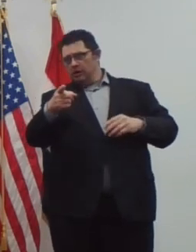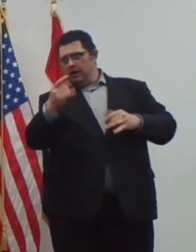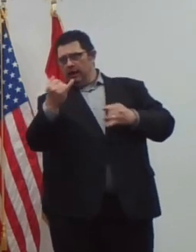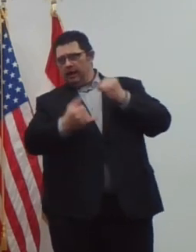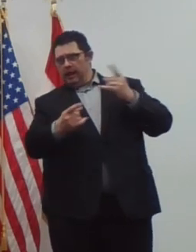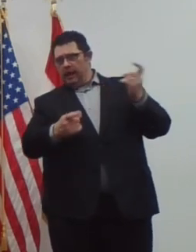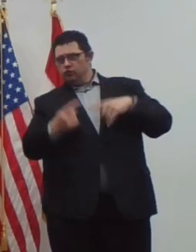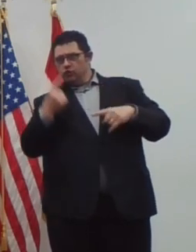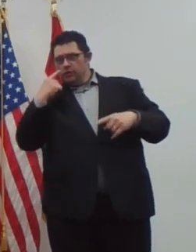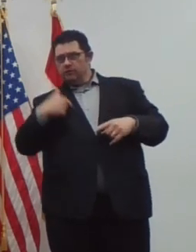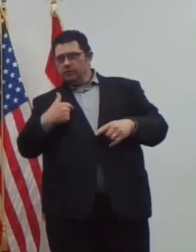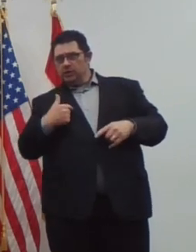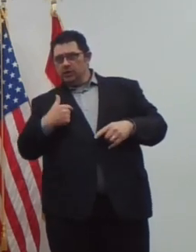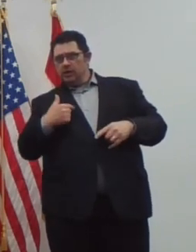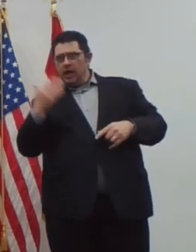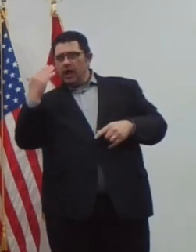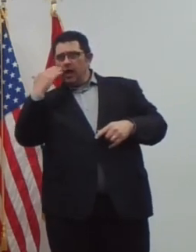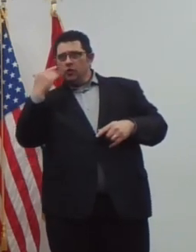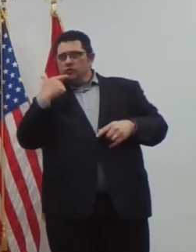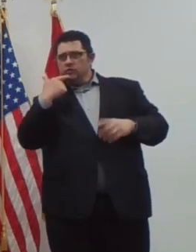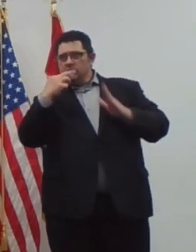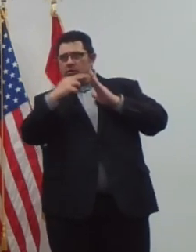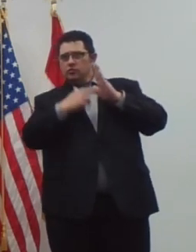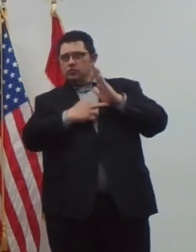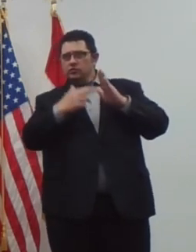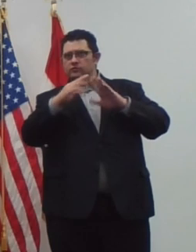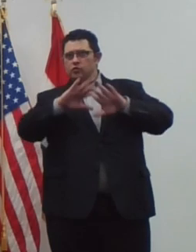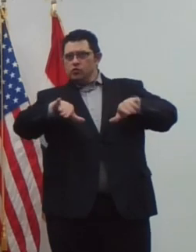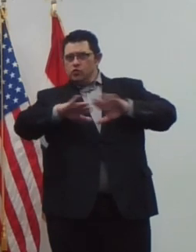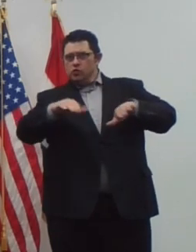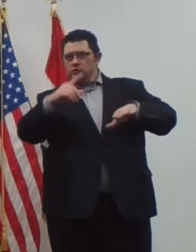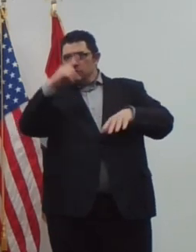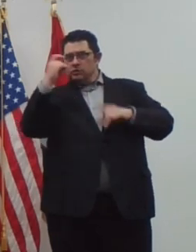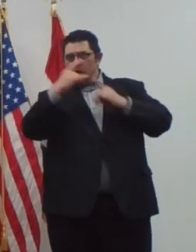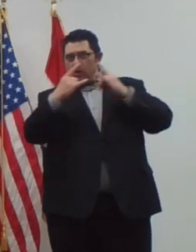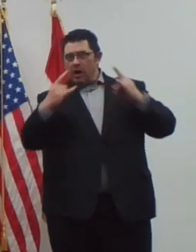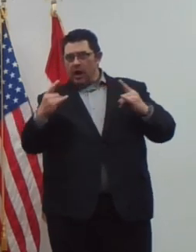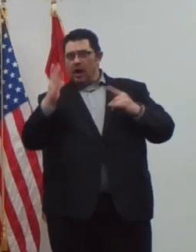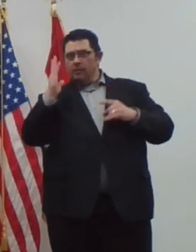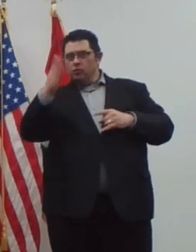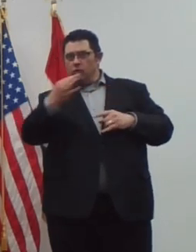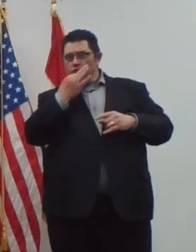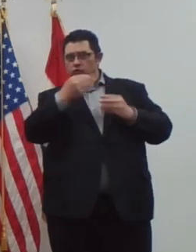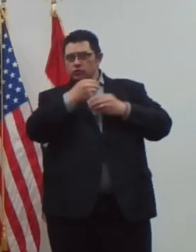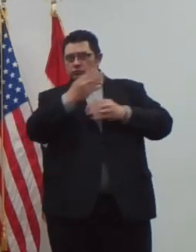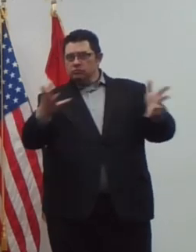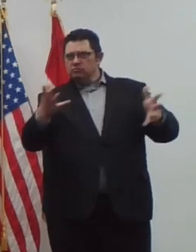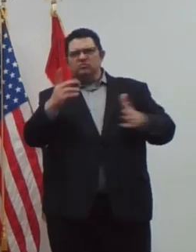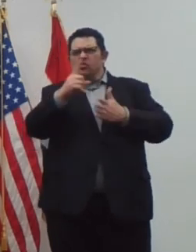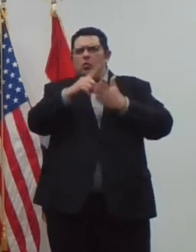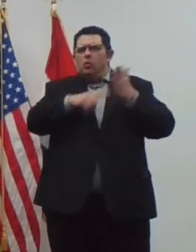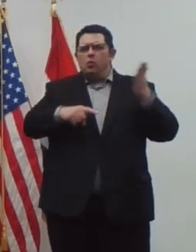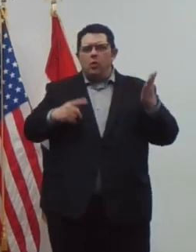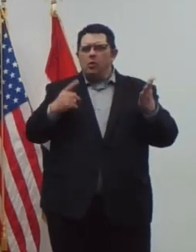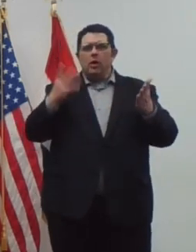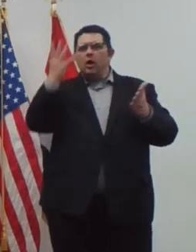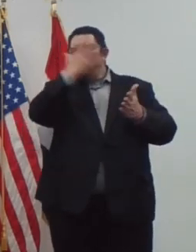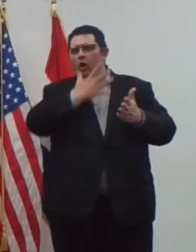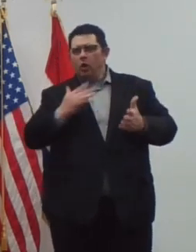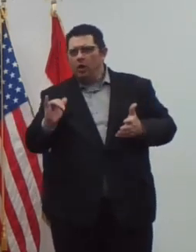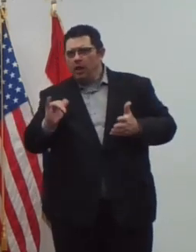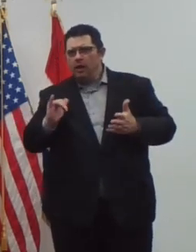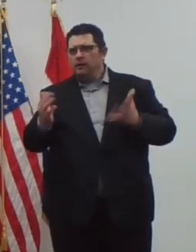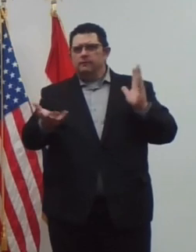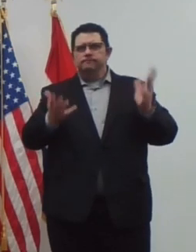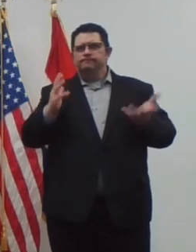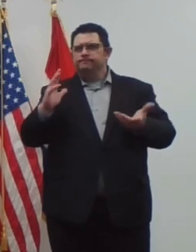me. I know you said the guidelines for the pools and summer camps would be coming out. What could that look like? Would you basically just say